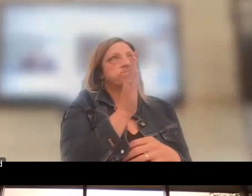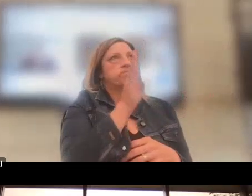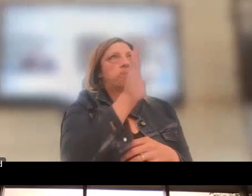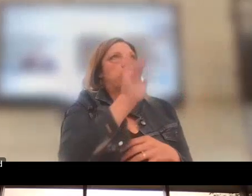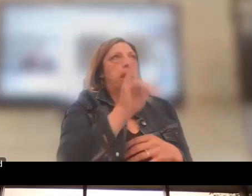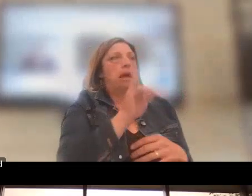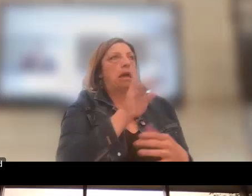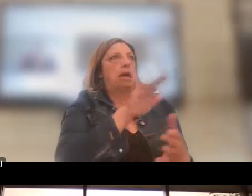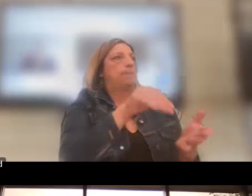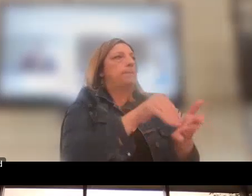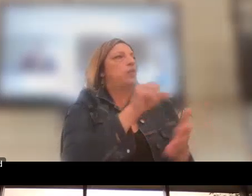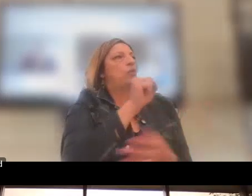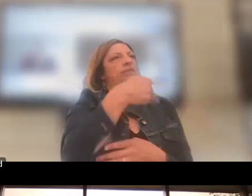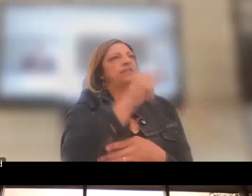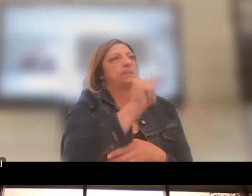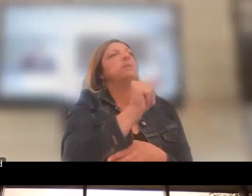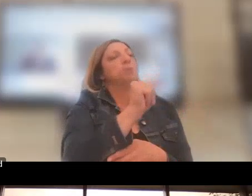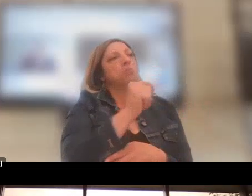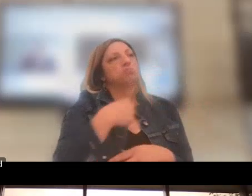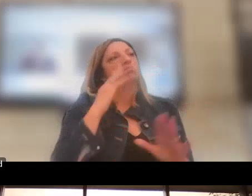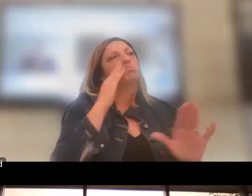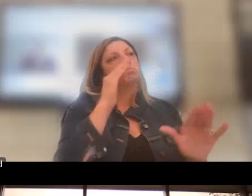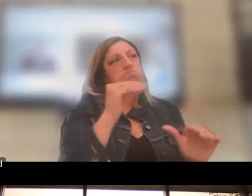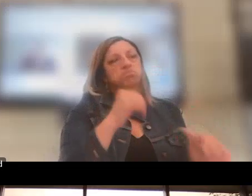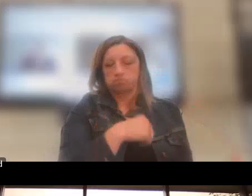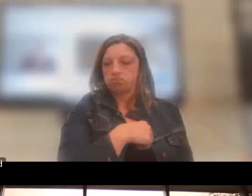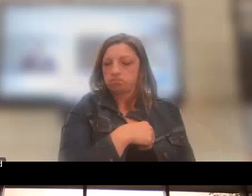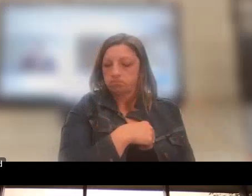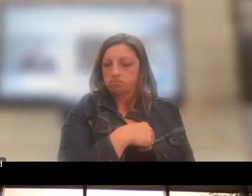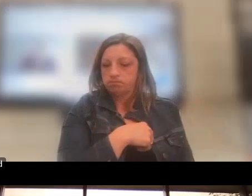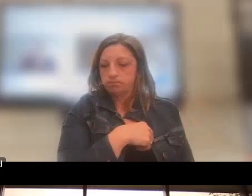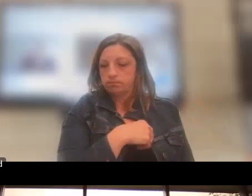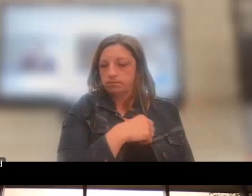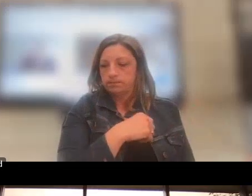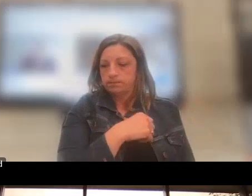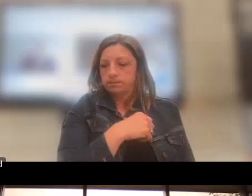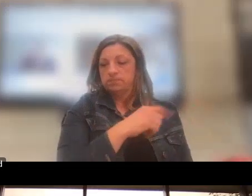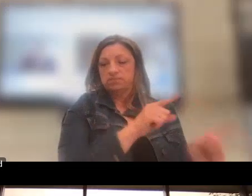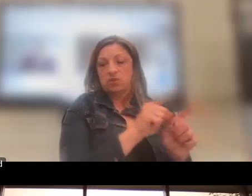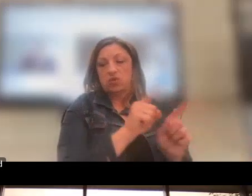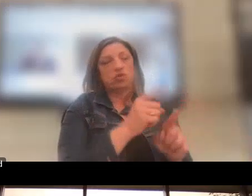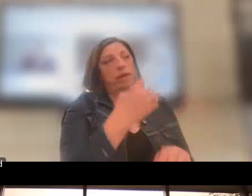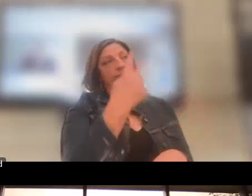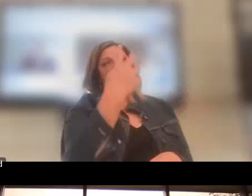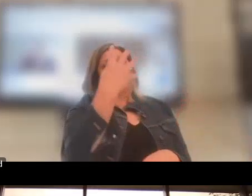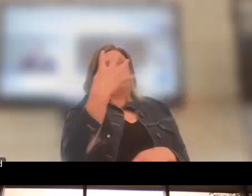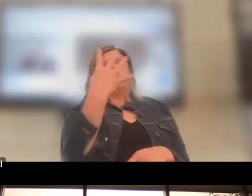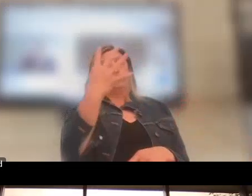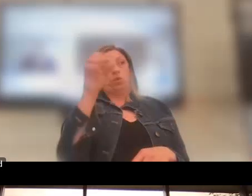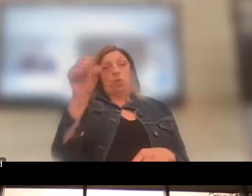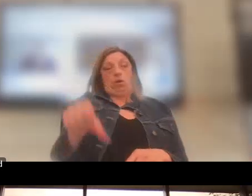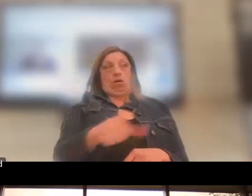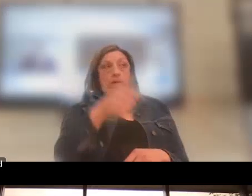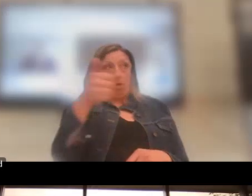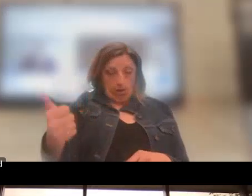6 students, they will be here probably by the middle of September. That's what I'm hoping and